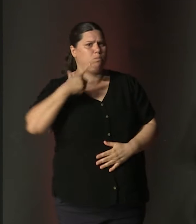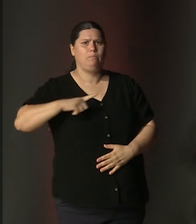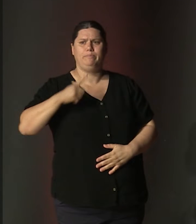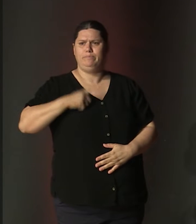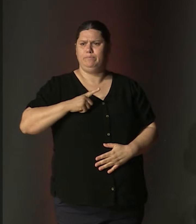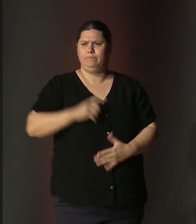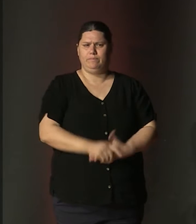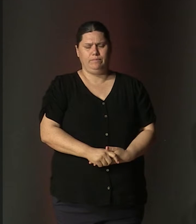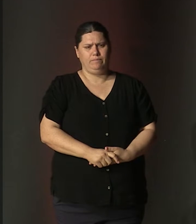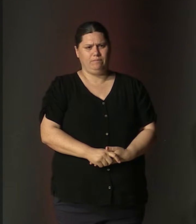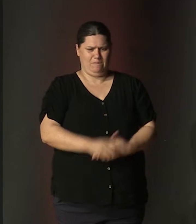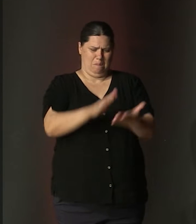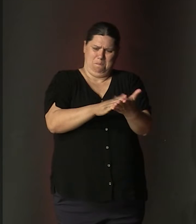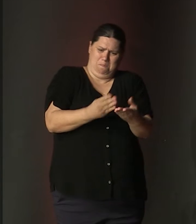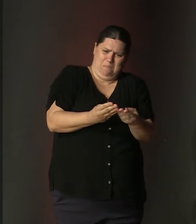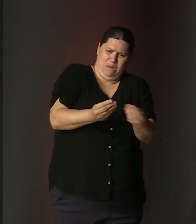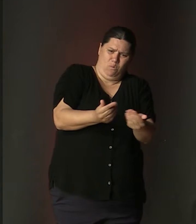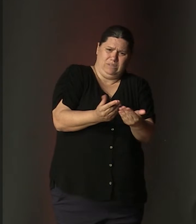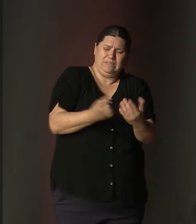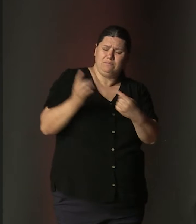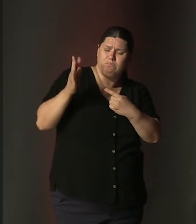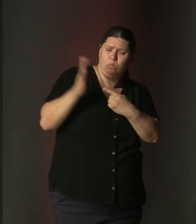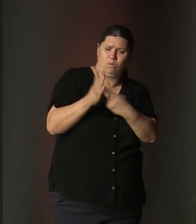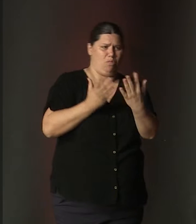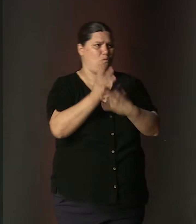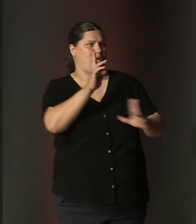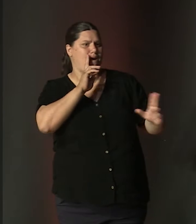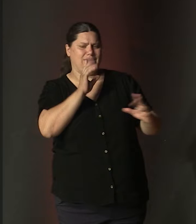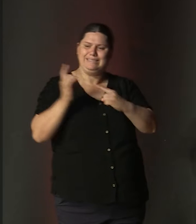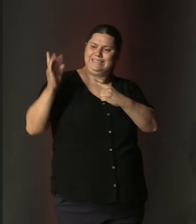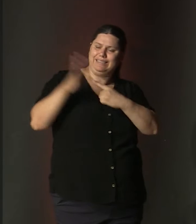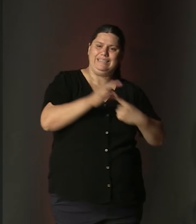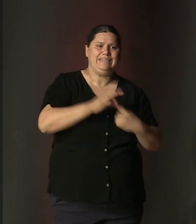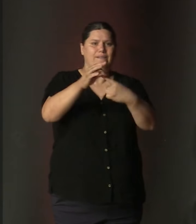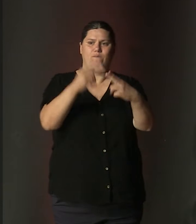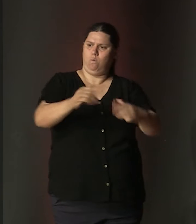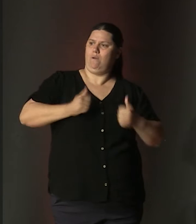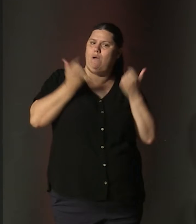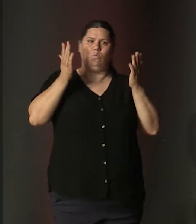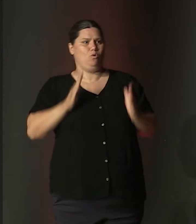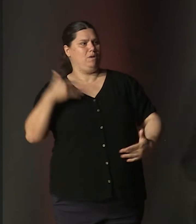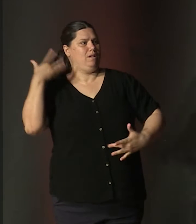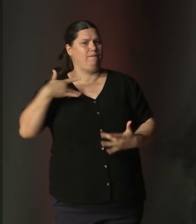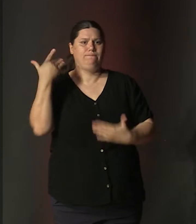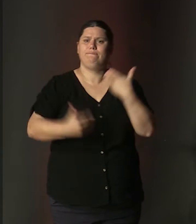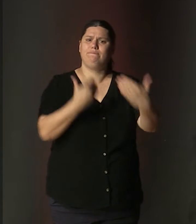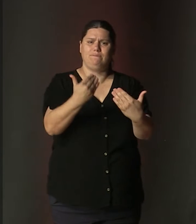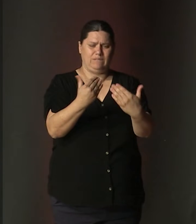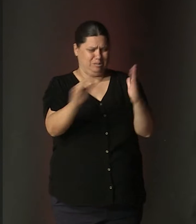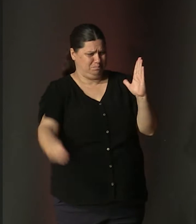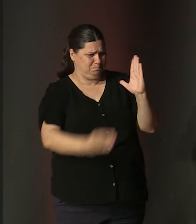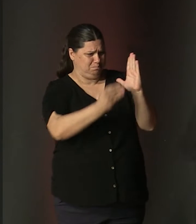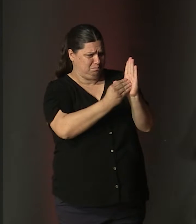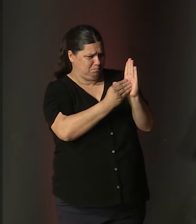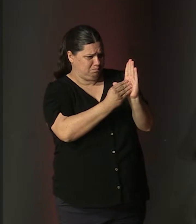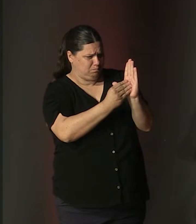be? How could minerals, one of the classic elements of nature, so key to human existence, not be